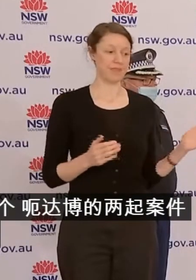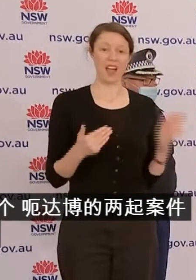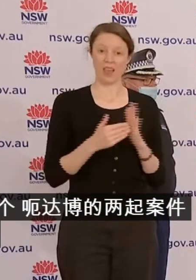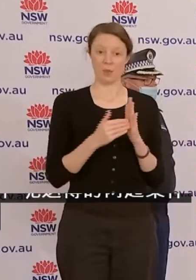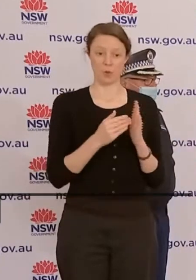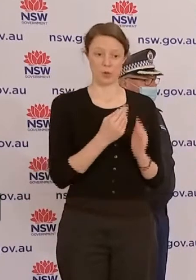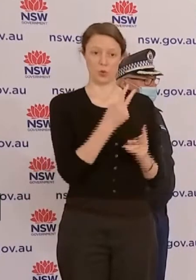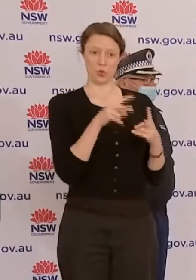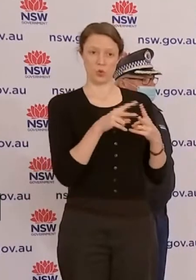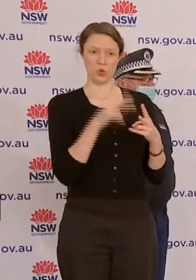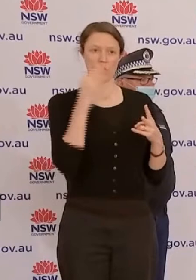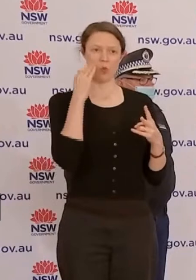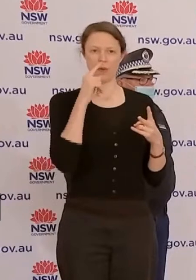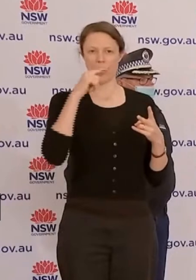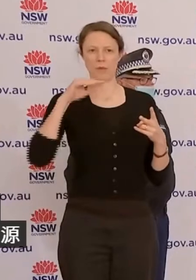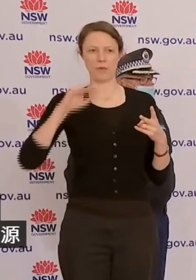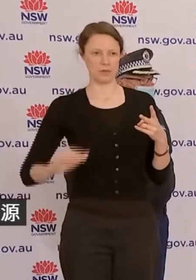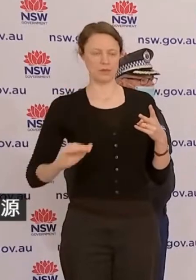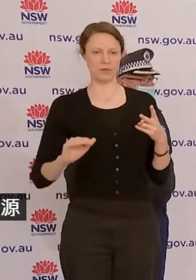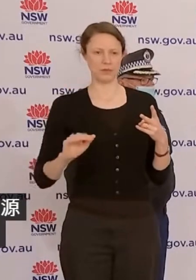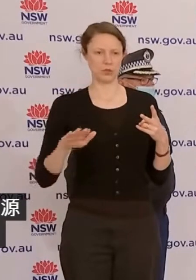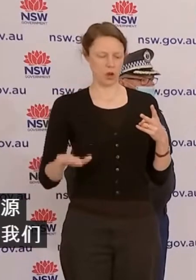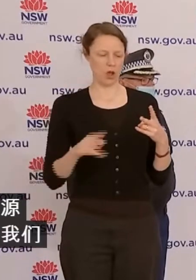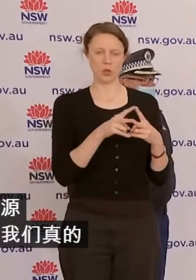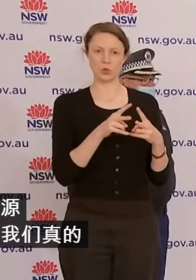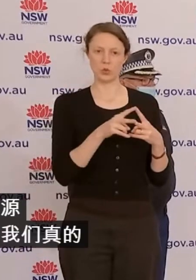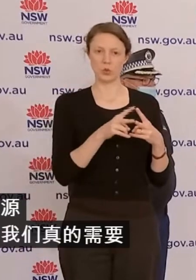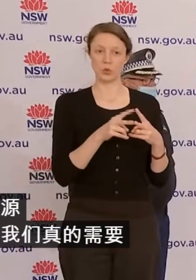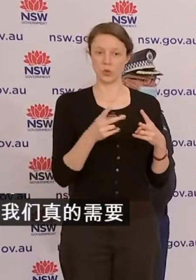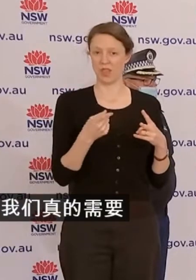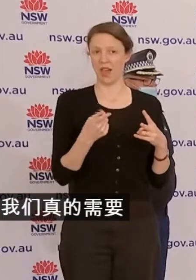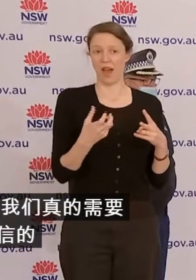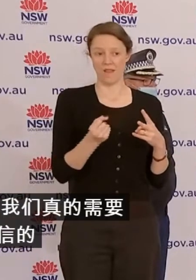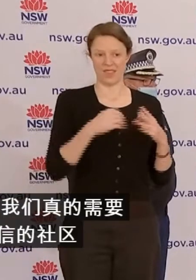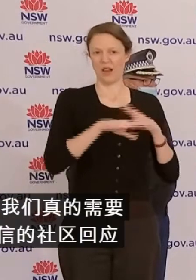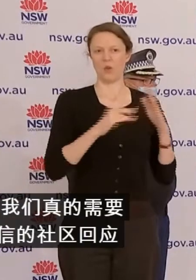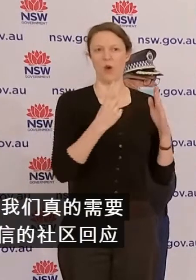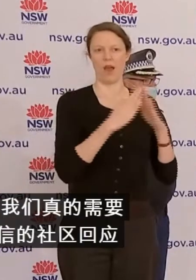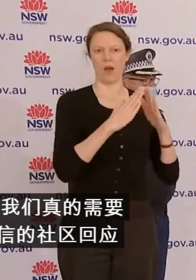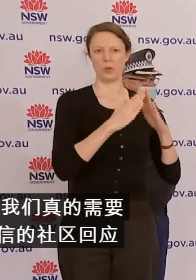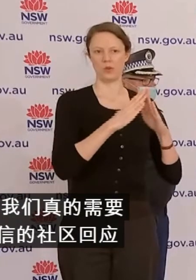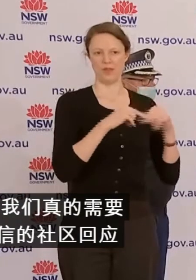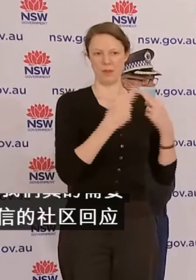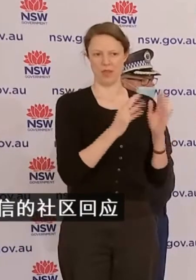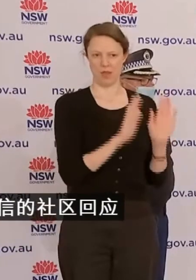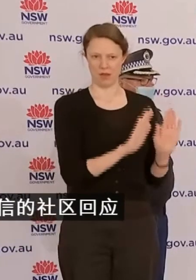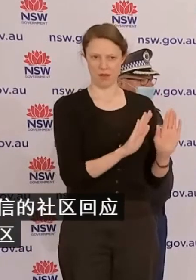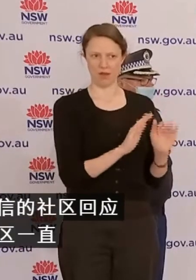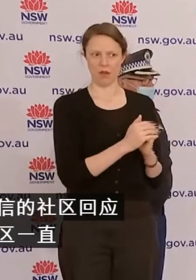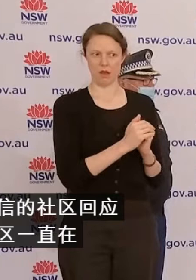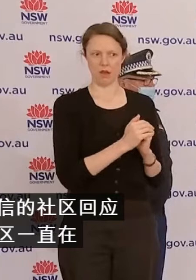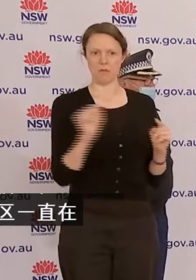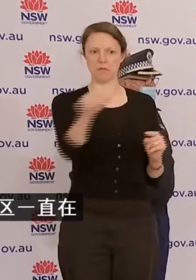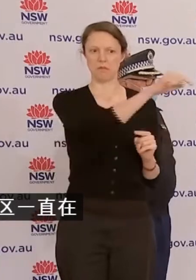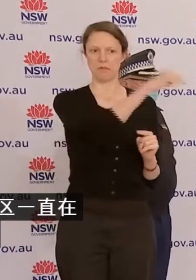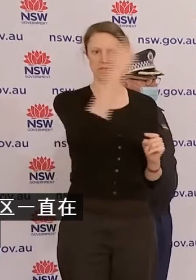household. The source of that investigation is underway, and we really need an incredible community response. We know that the community